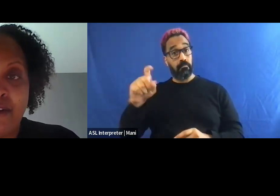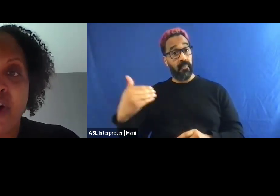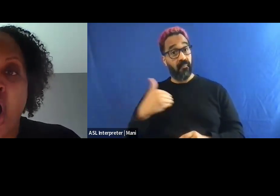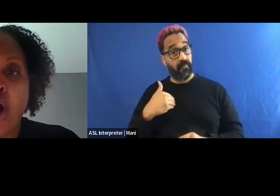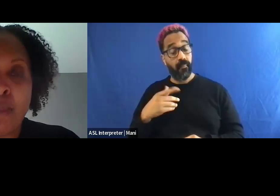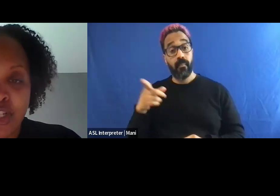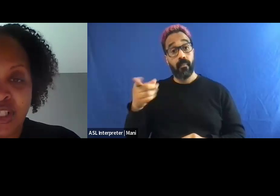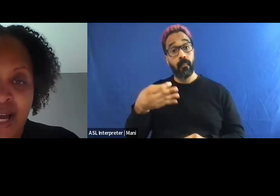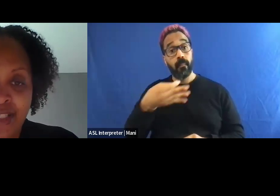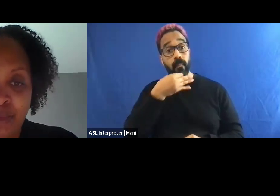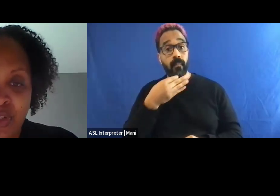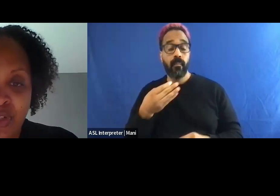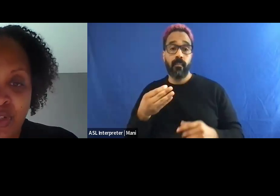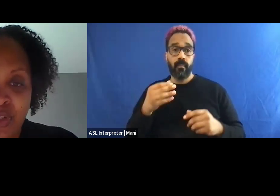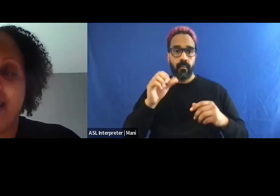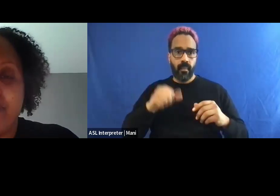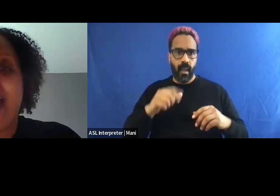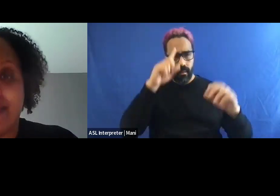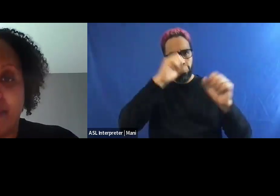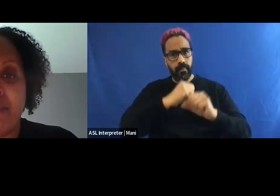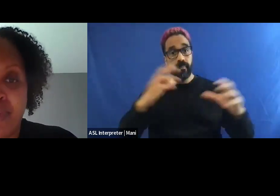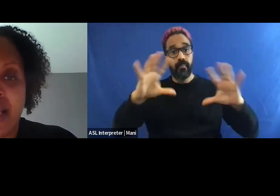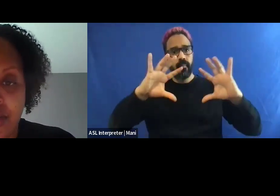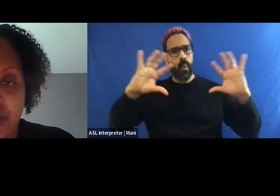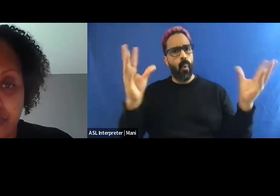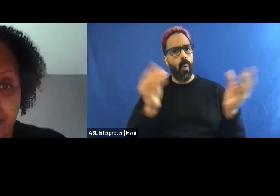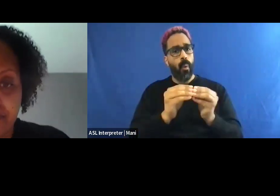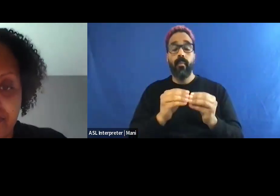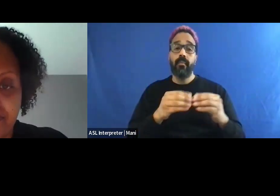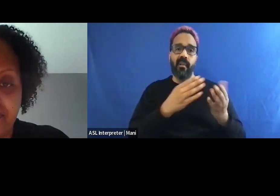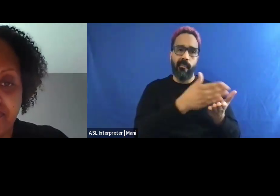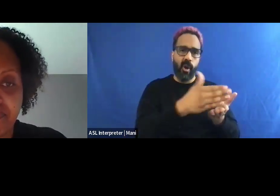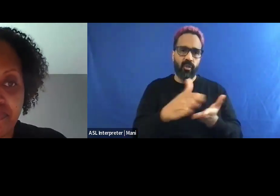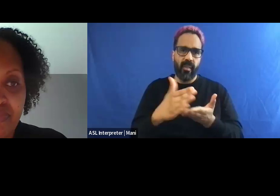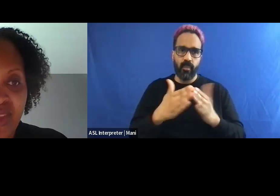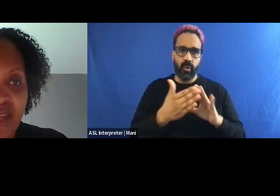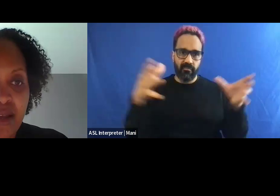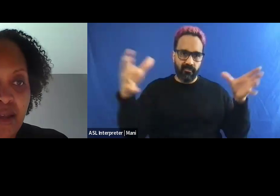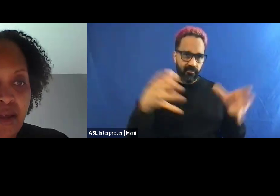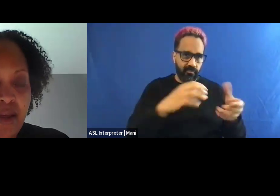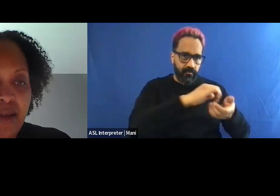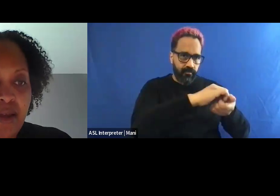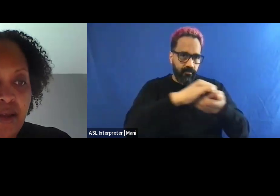things for all marginalized communities that impact the people they serve?